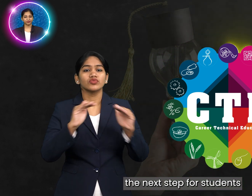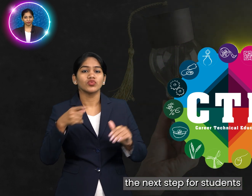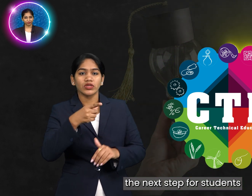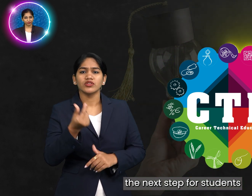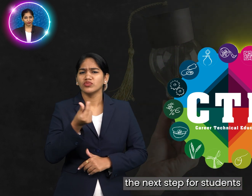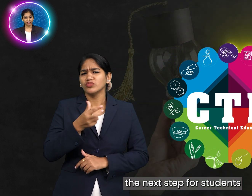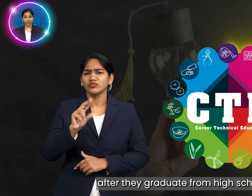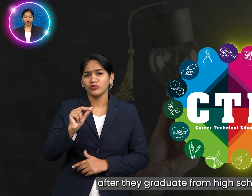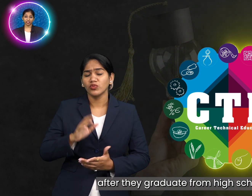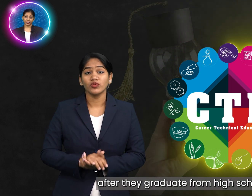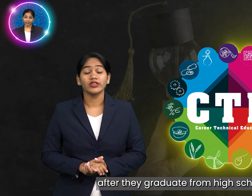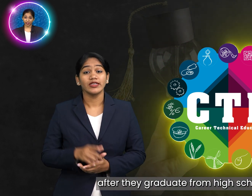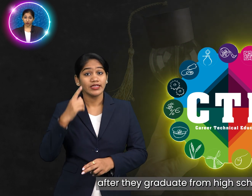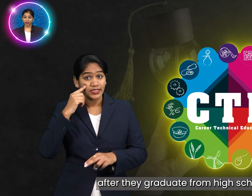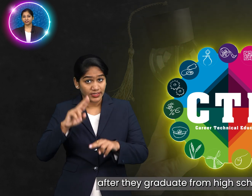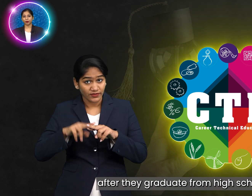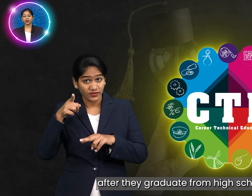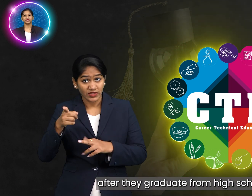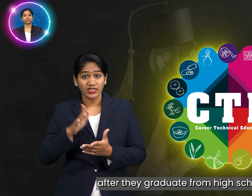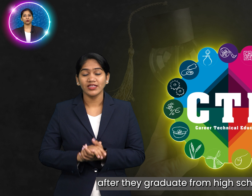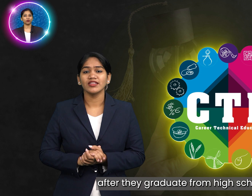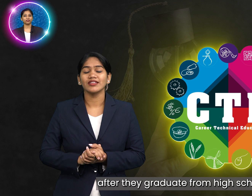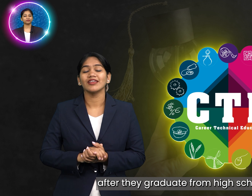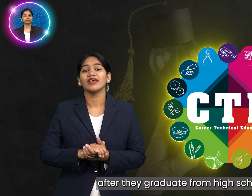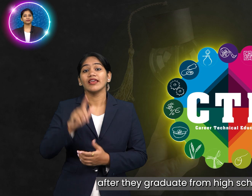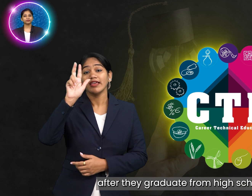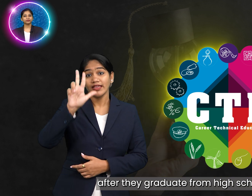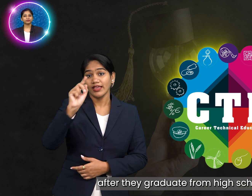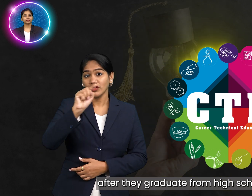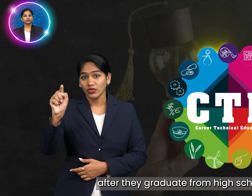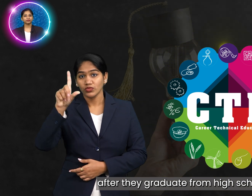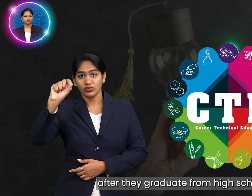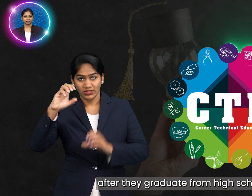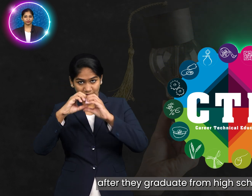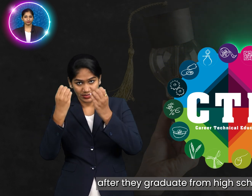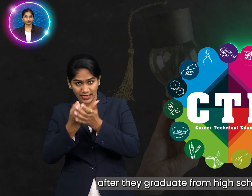students after they graduate from high school.